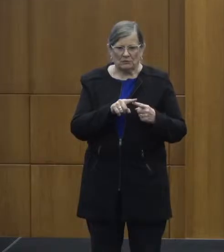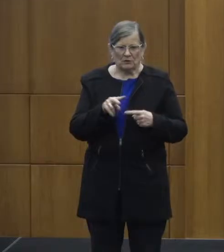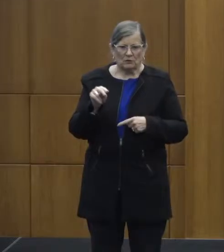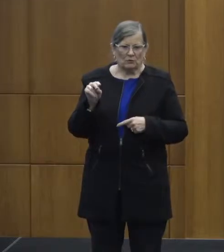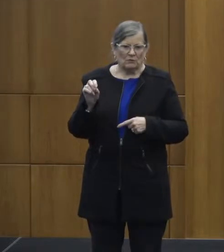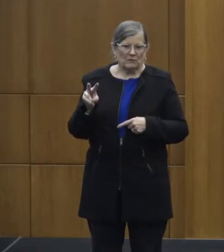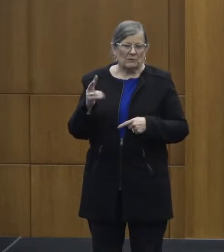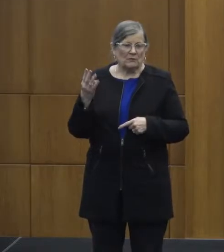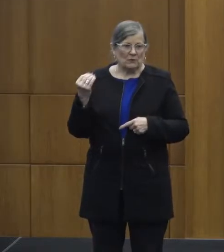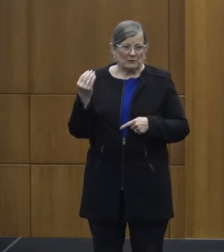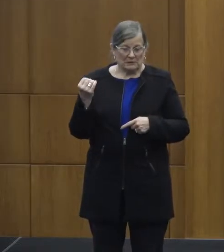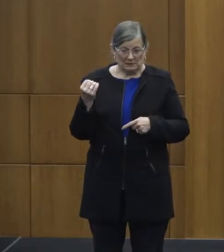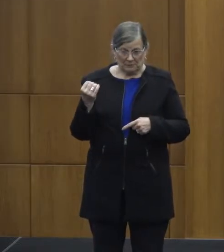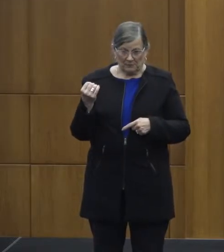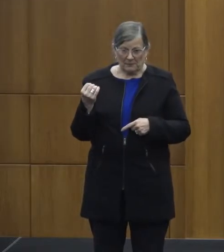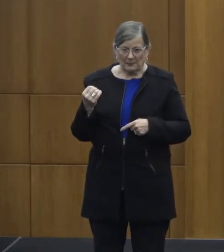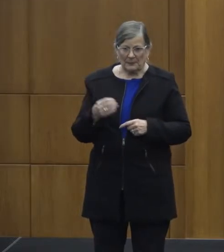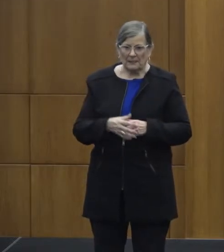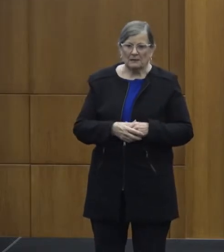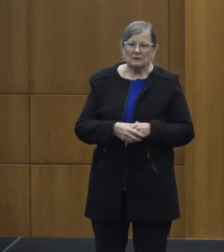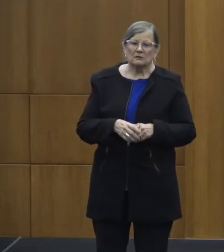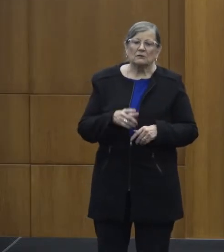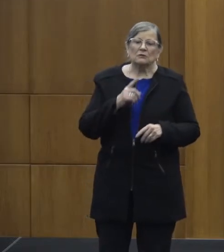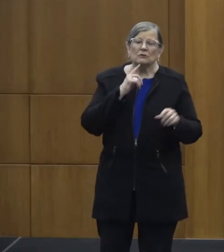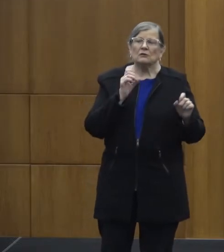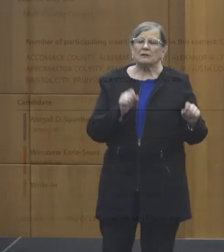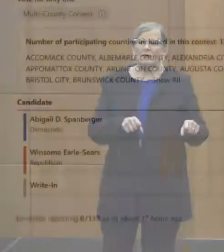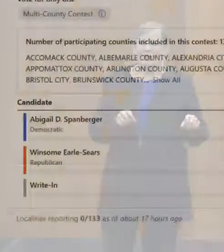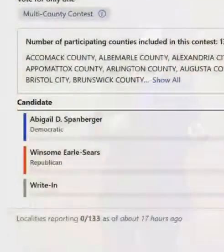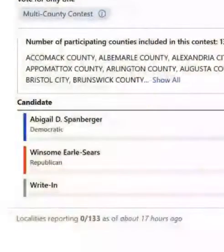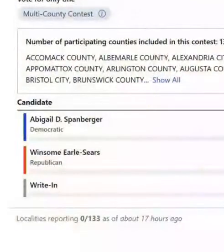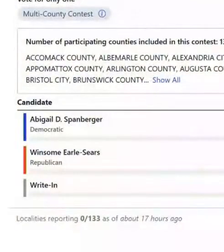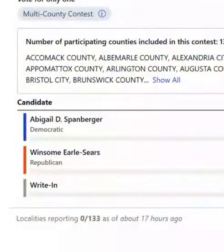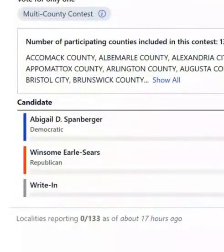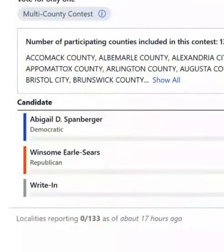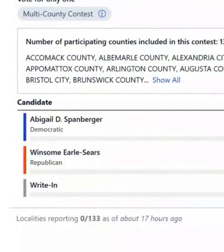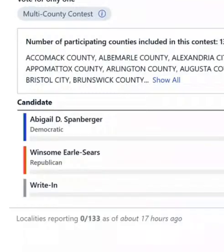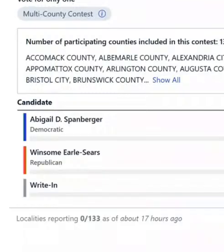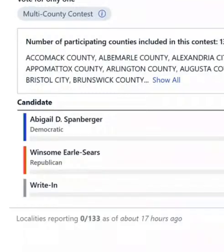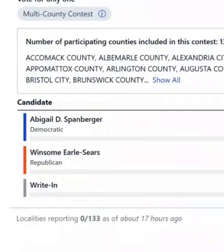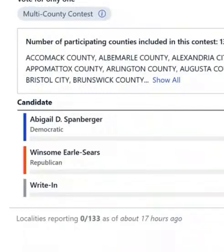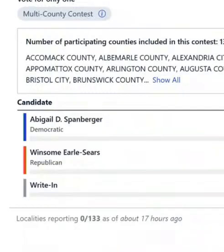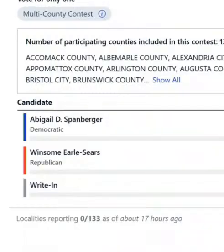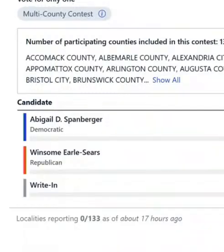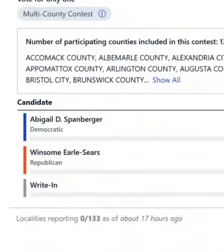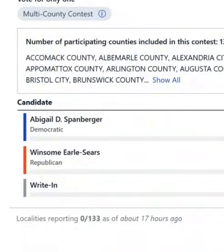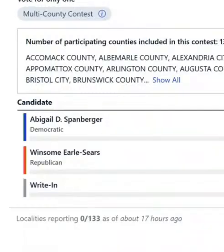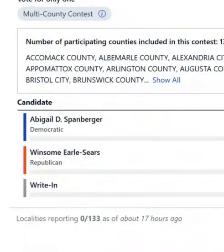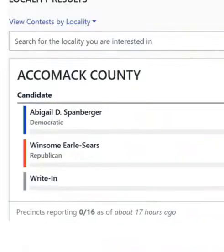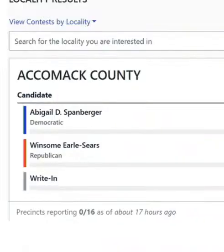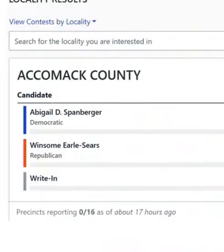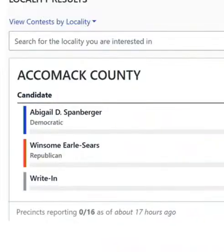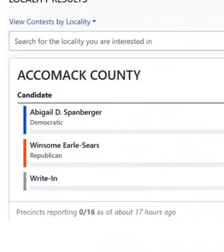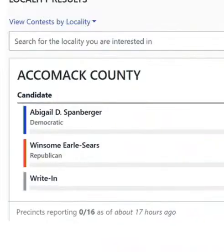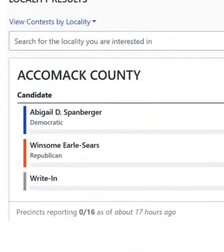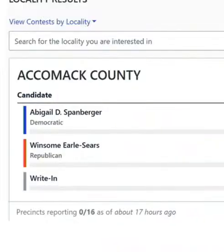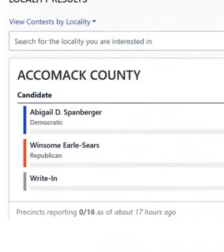and then if you'd like to see the results by locality, click in the lower right corner that's circled there, and you can view them by